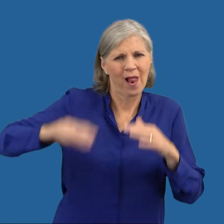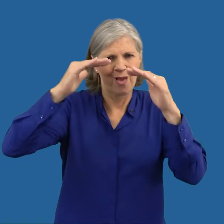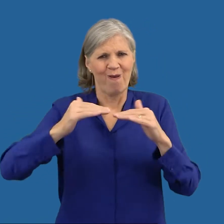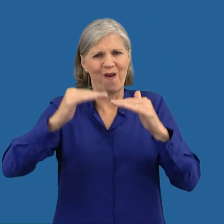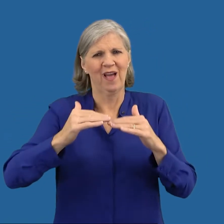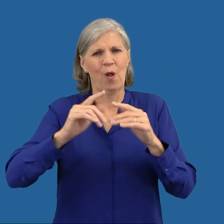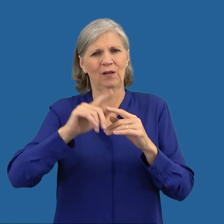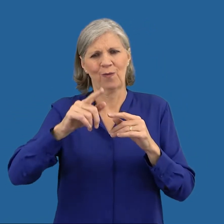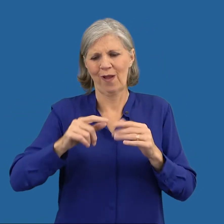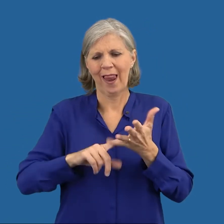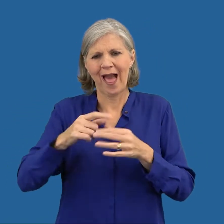back or the tops of your legs.